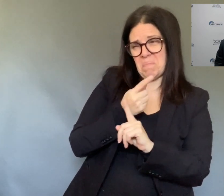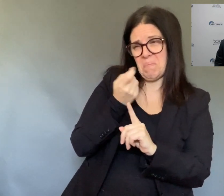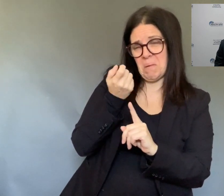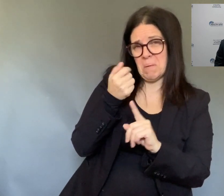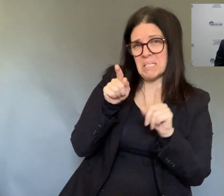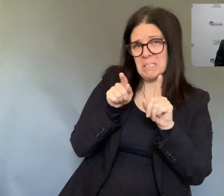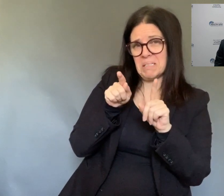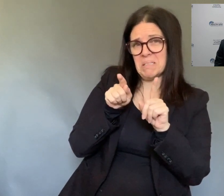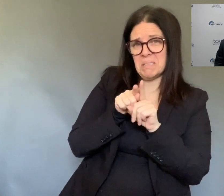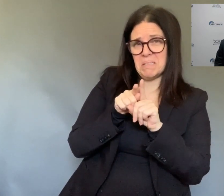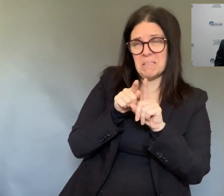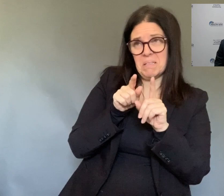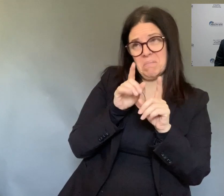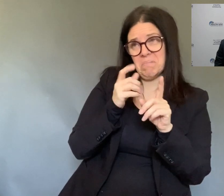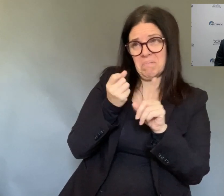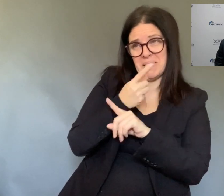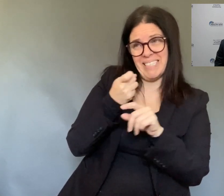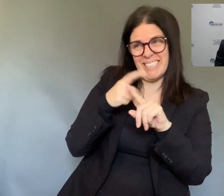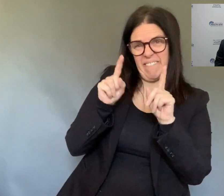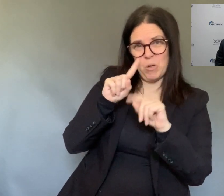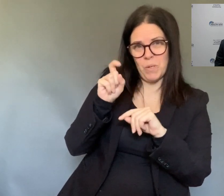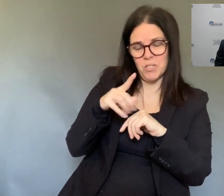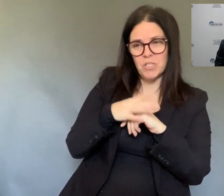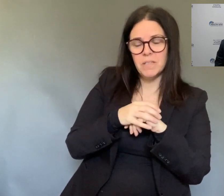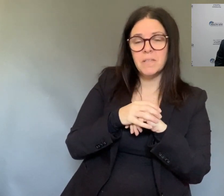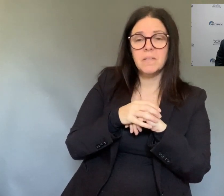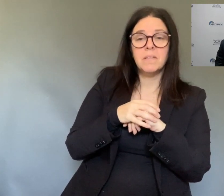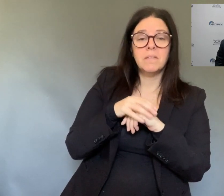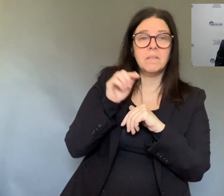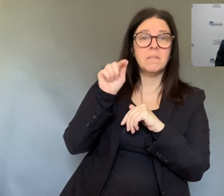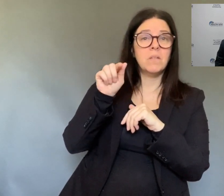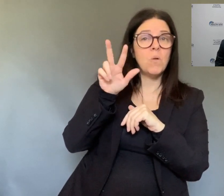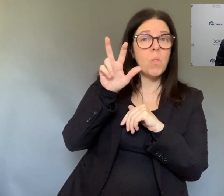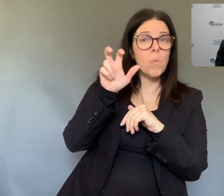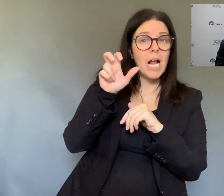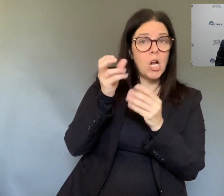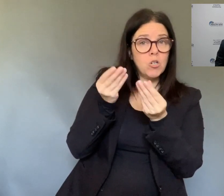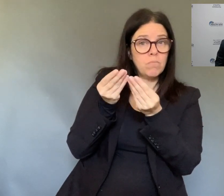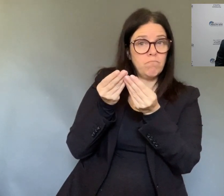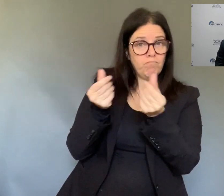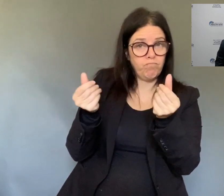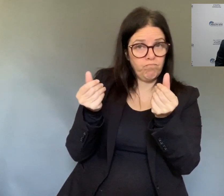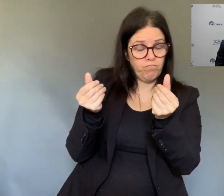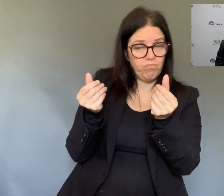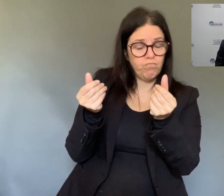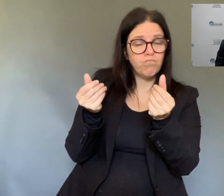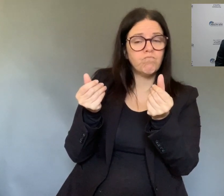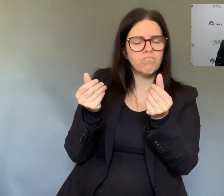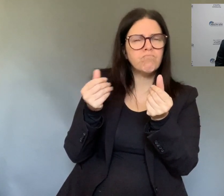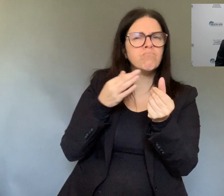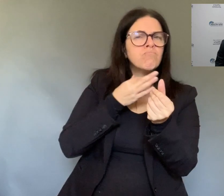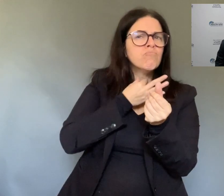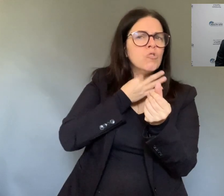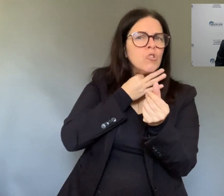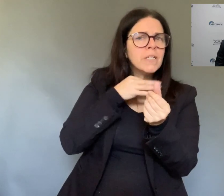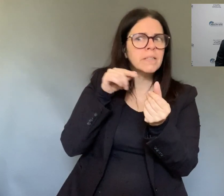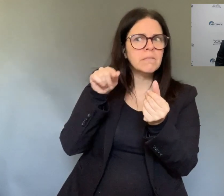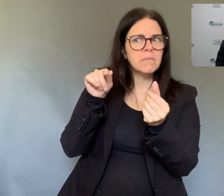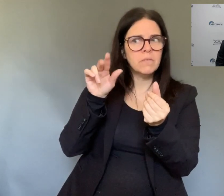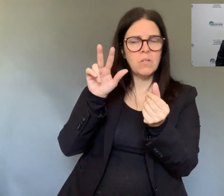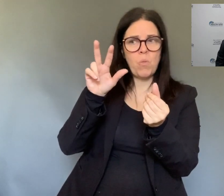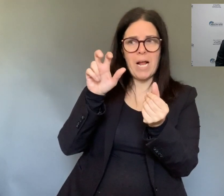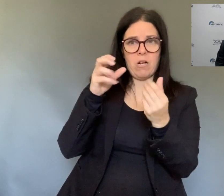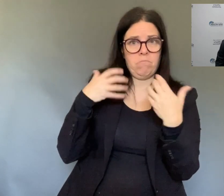300 resolutions so far. Just wondering if any of those are from St. Clair College, if any of those cases have been resolved, and if